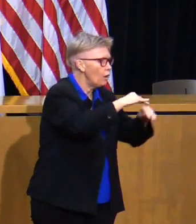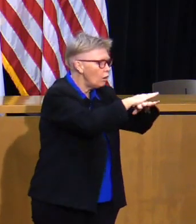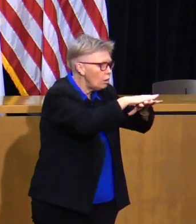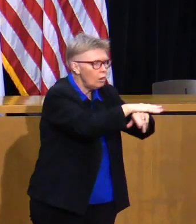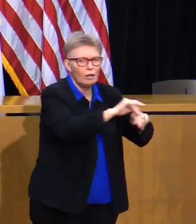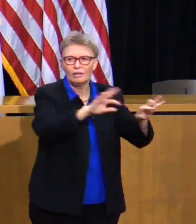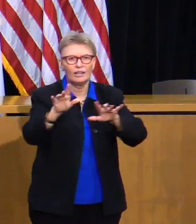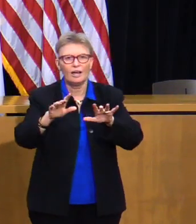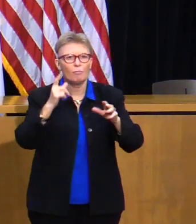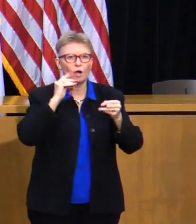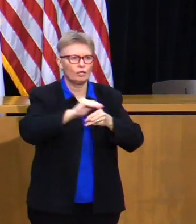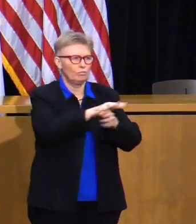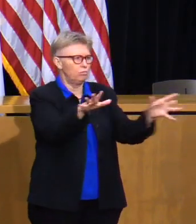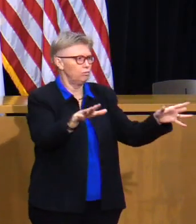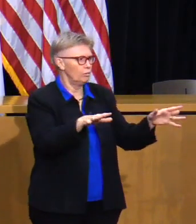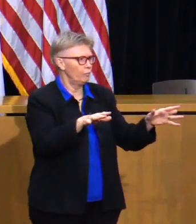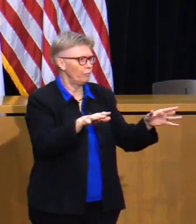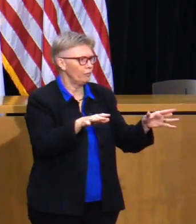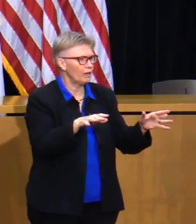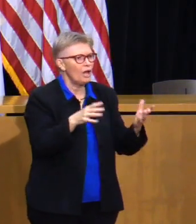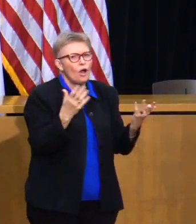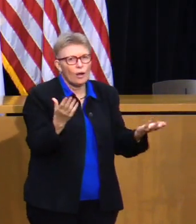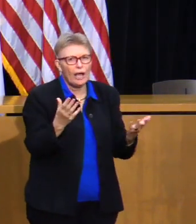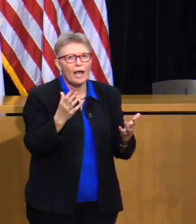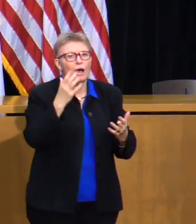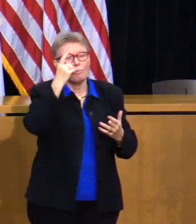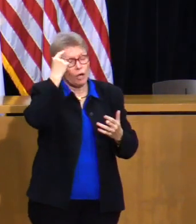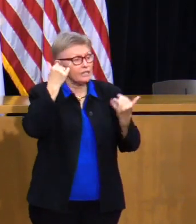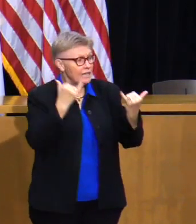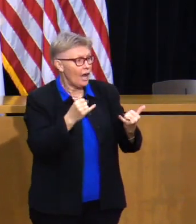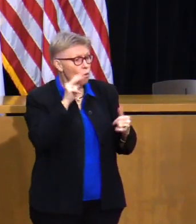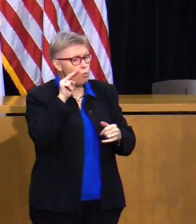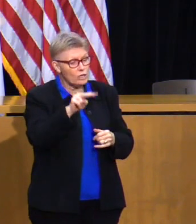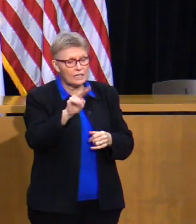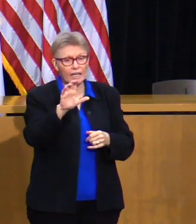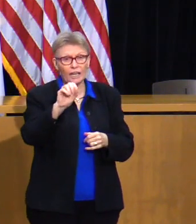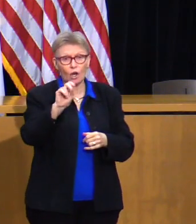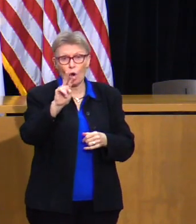most part at this point is moving through informal channels and informal